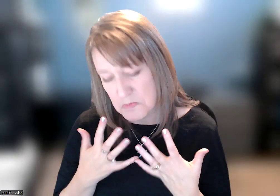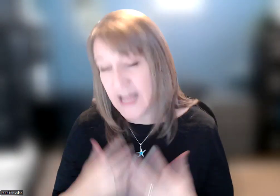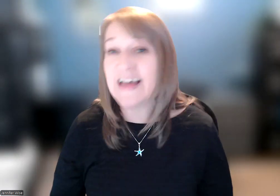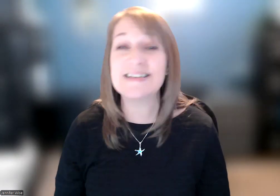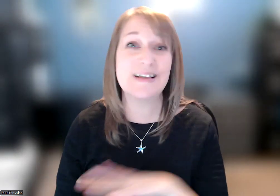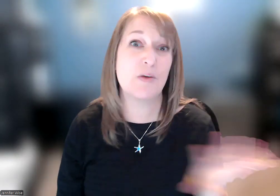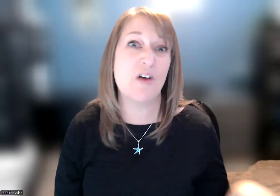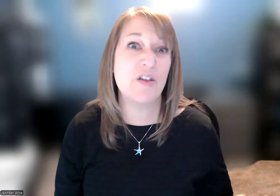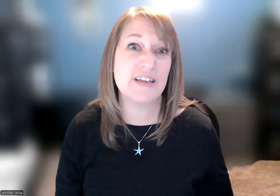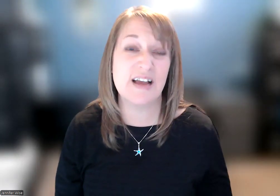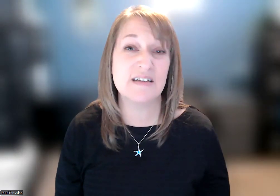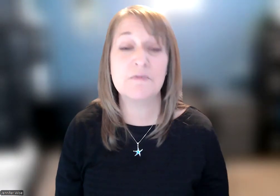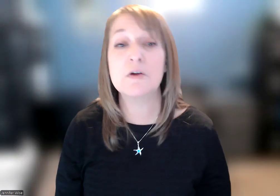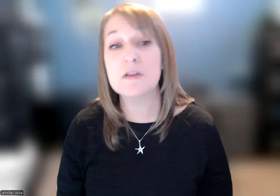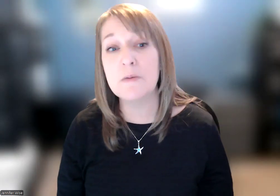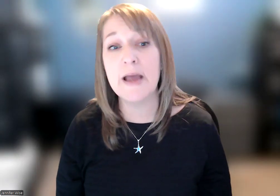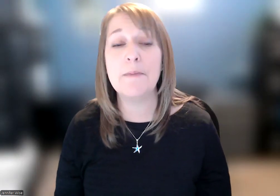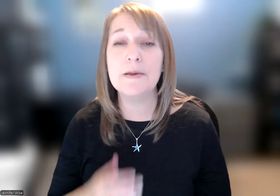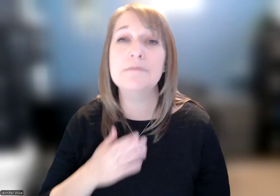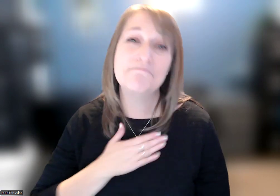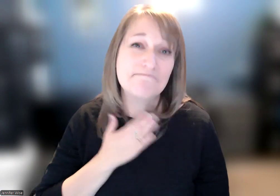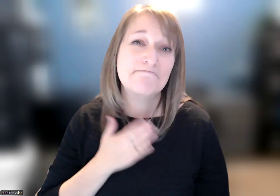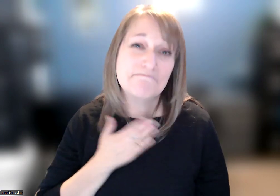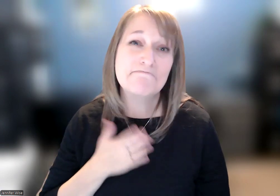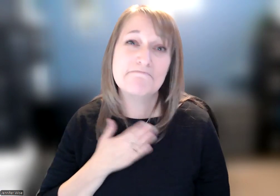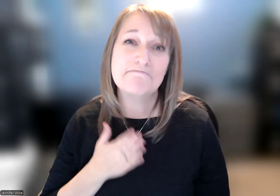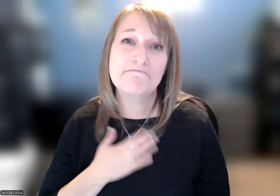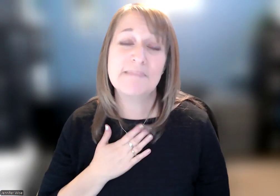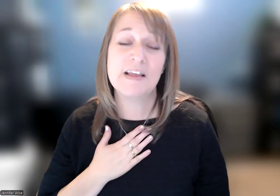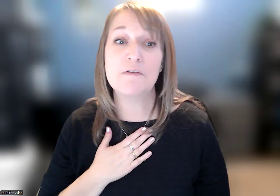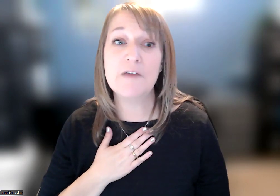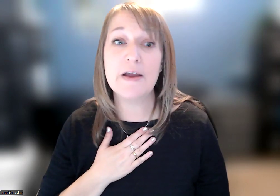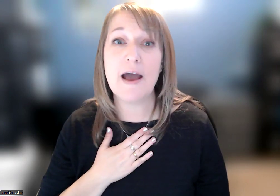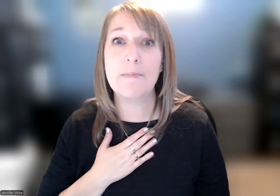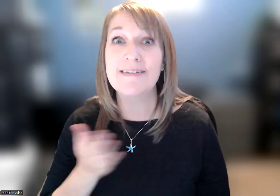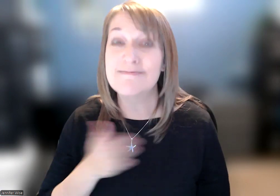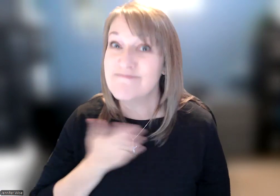And that's the same with all these signs. If you're a little bit happy, if you're very happy,